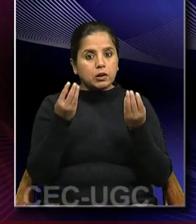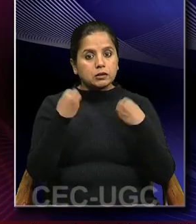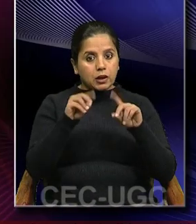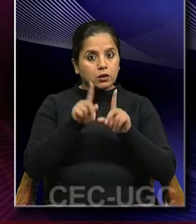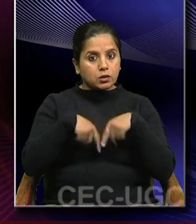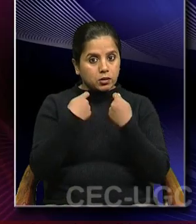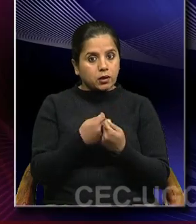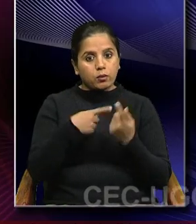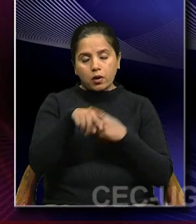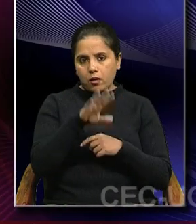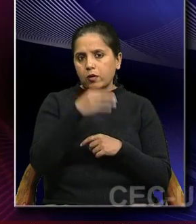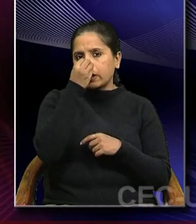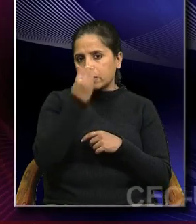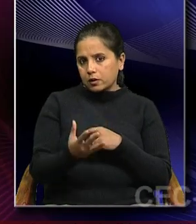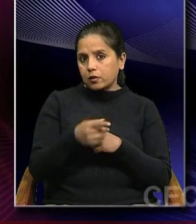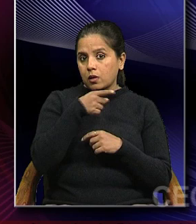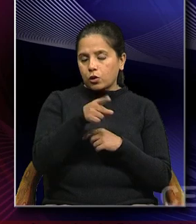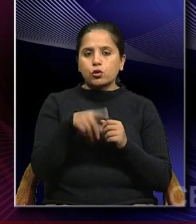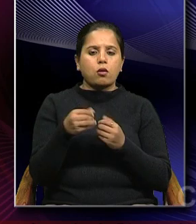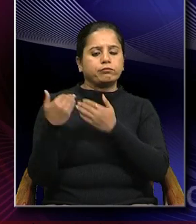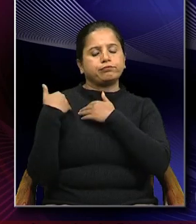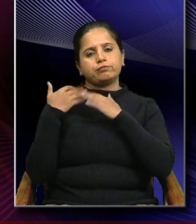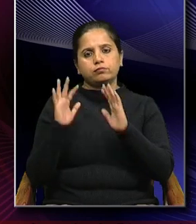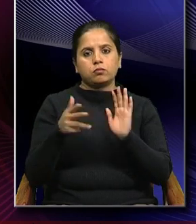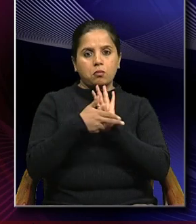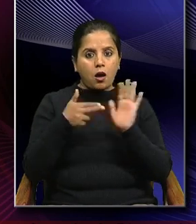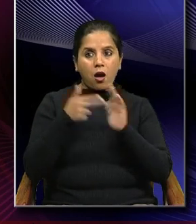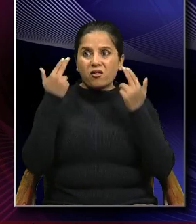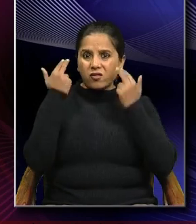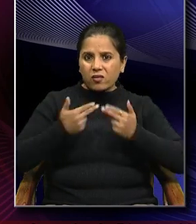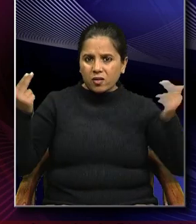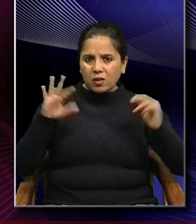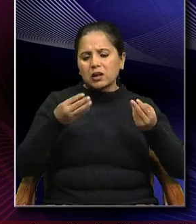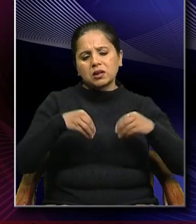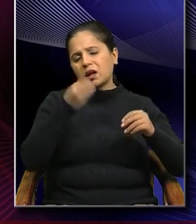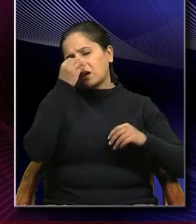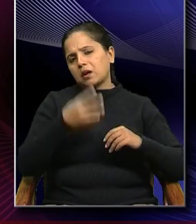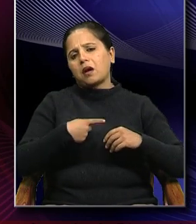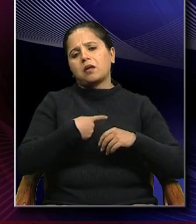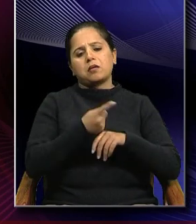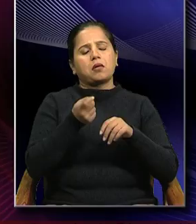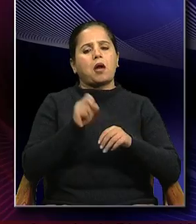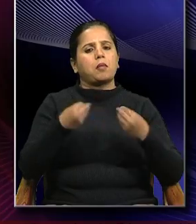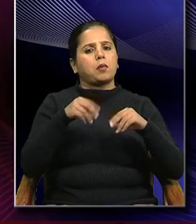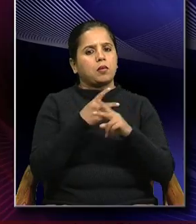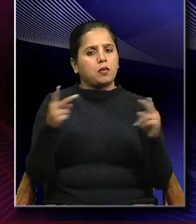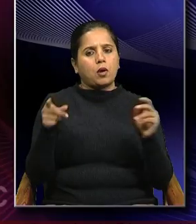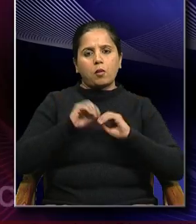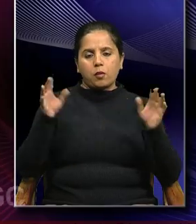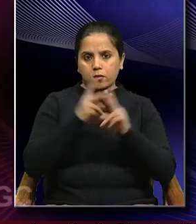has a easier it has easier job when brand is well known through advertising or sponsorship. So, there are